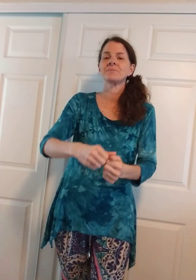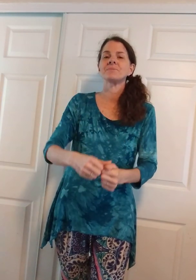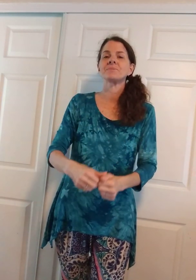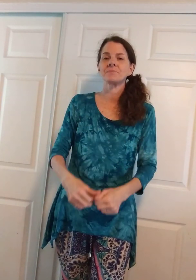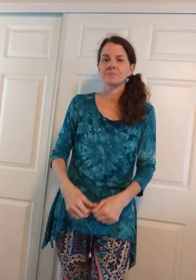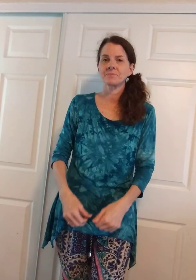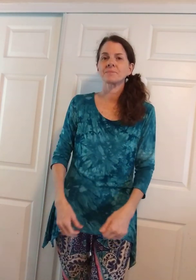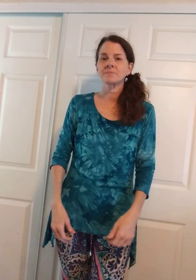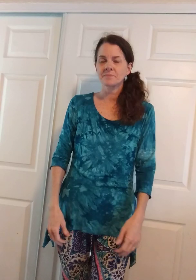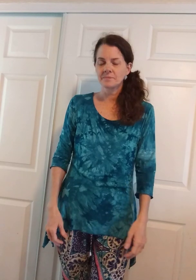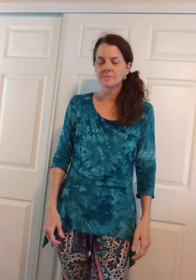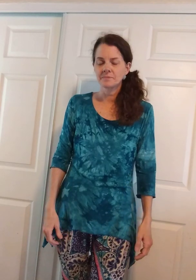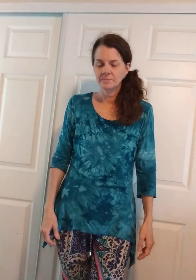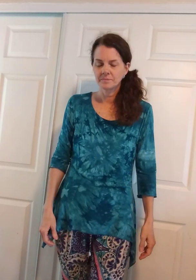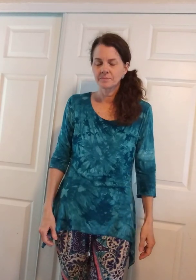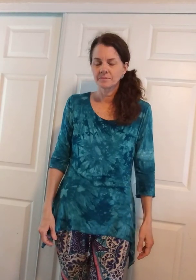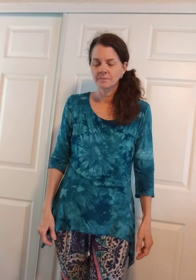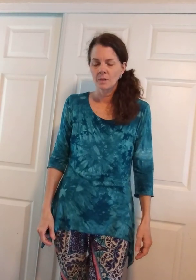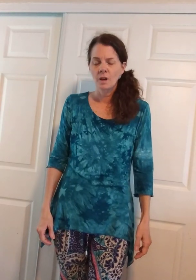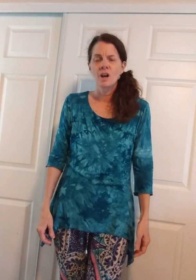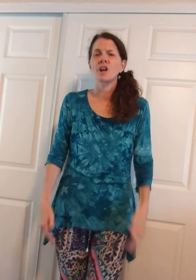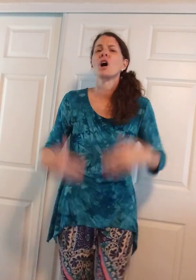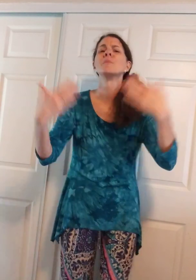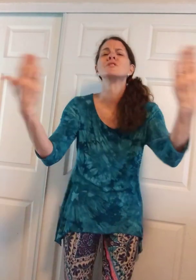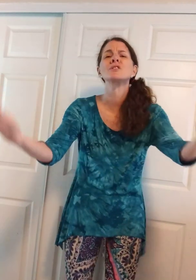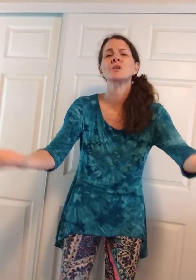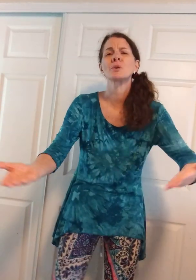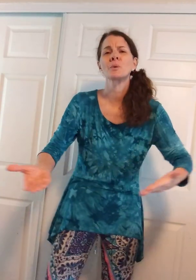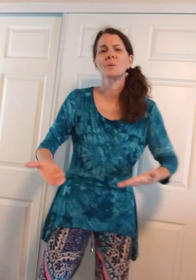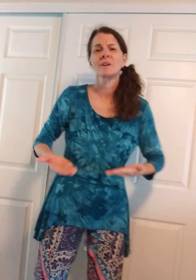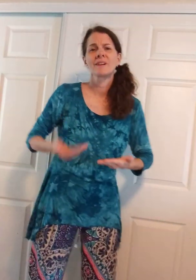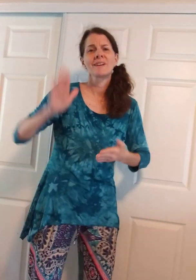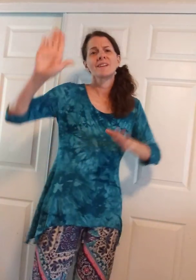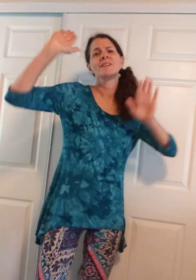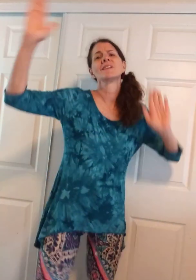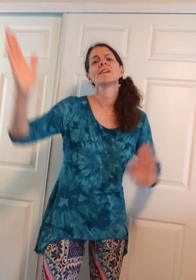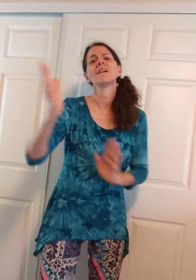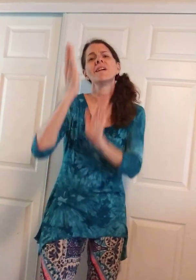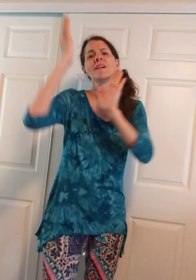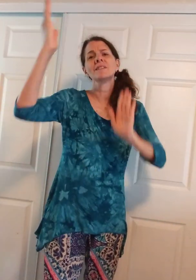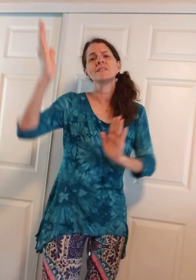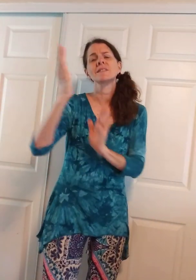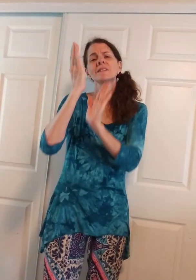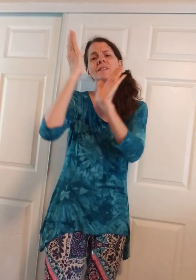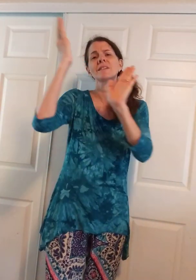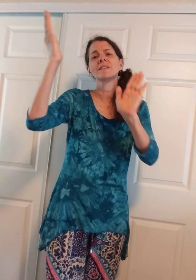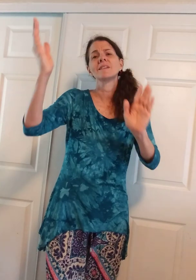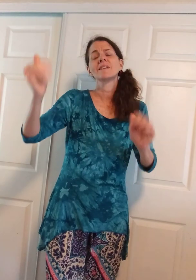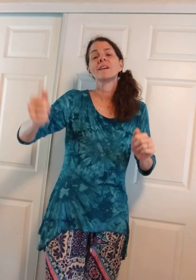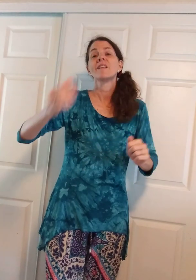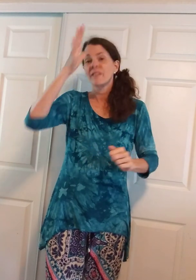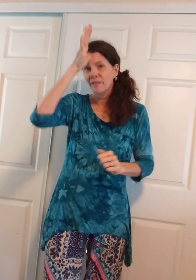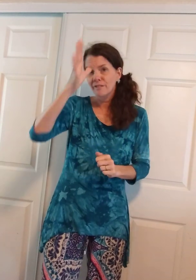Oh come to the altar, the